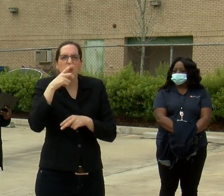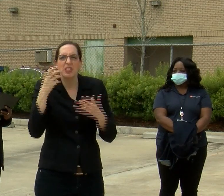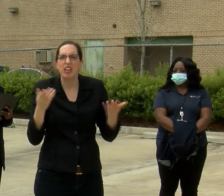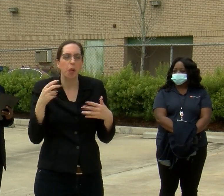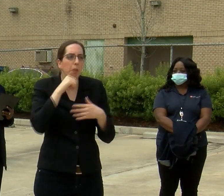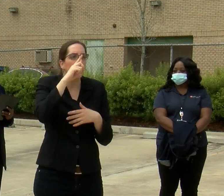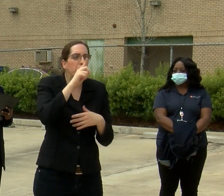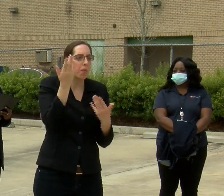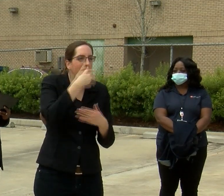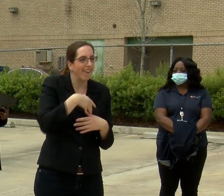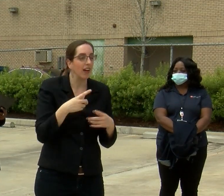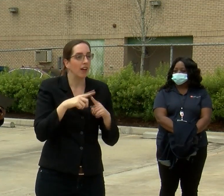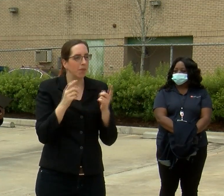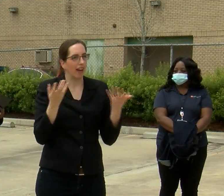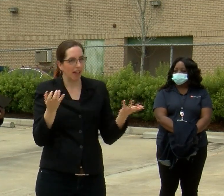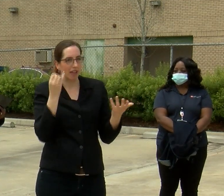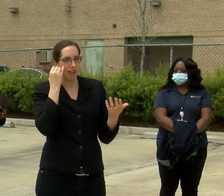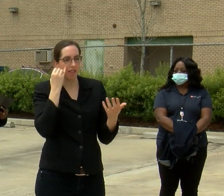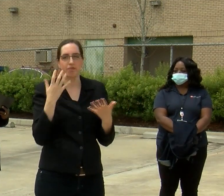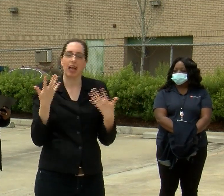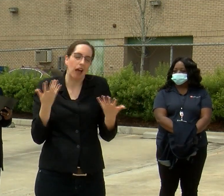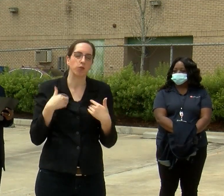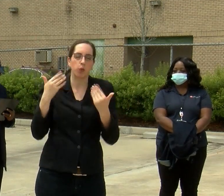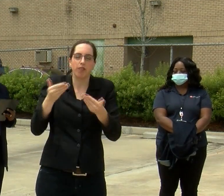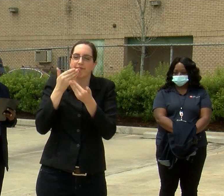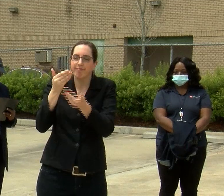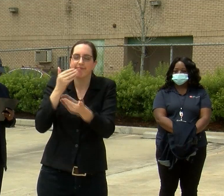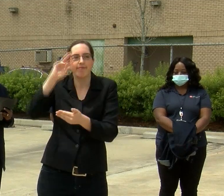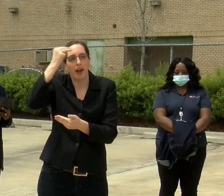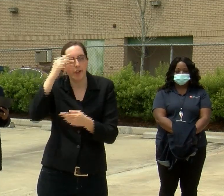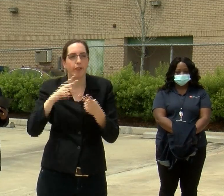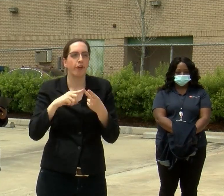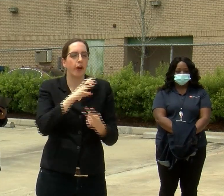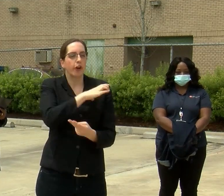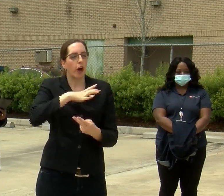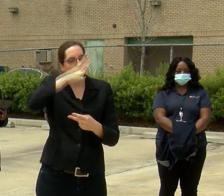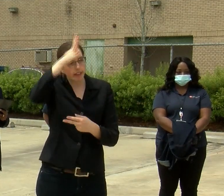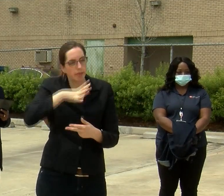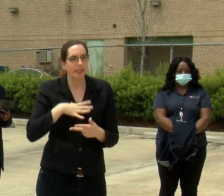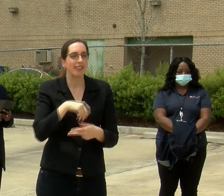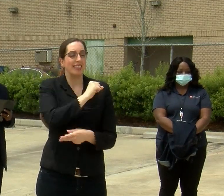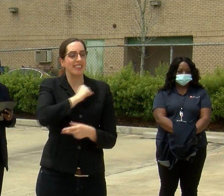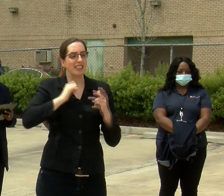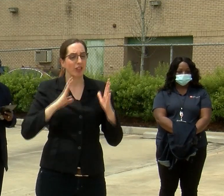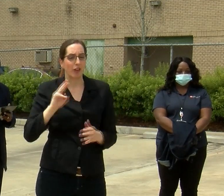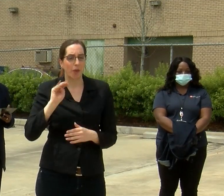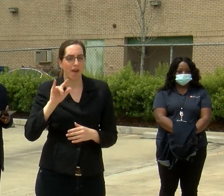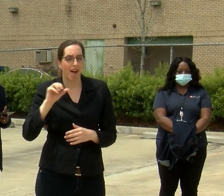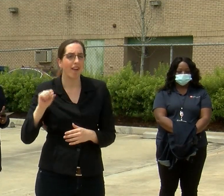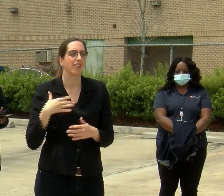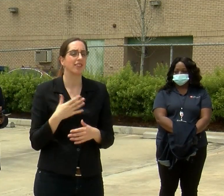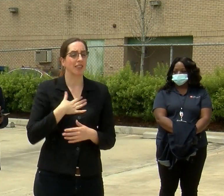anyway. But in case I want something out of it, let me thank Mayor Turner, the congressman, Senator Boris Miles,